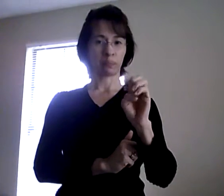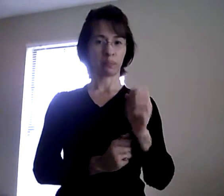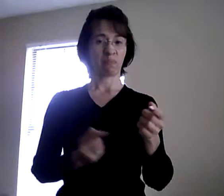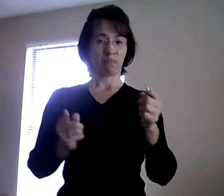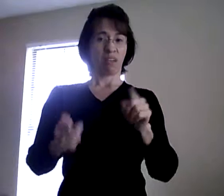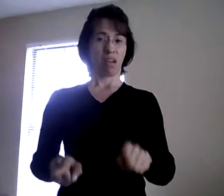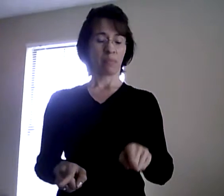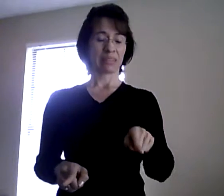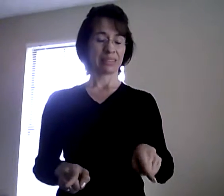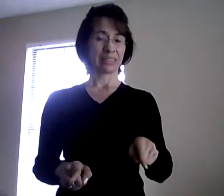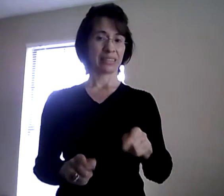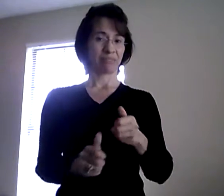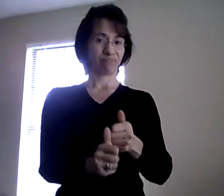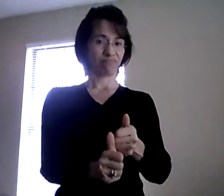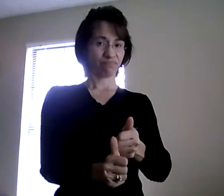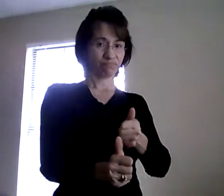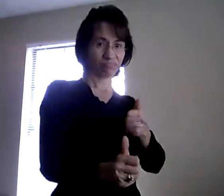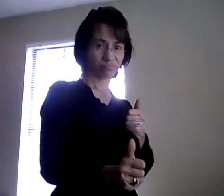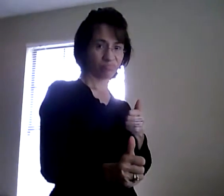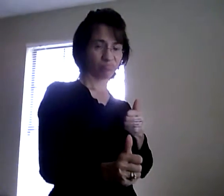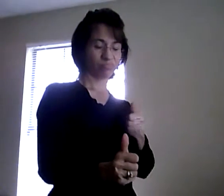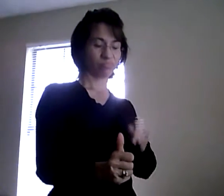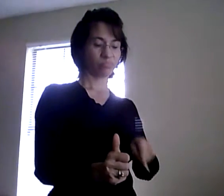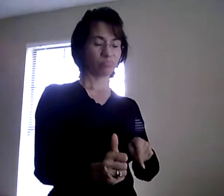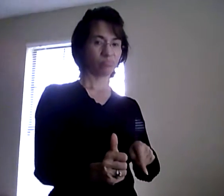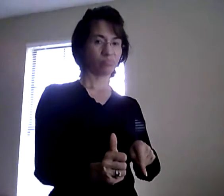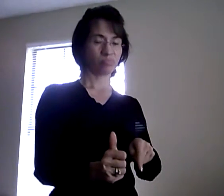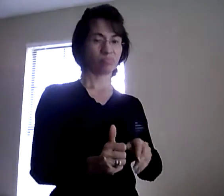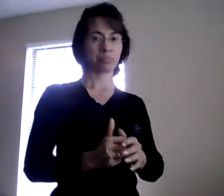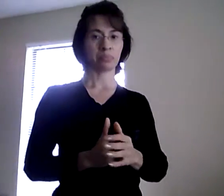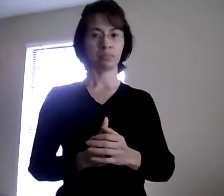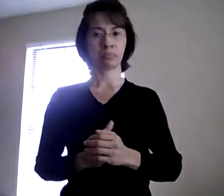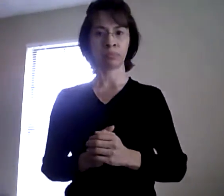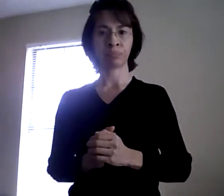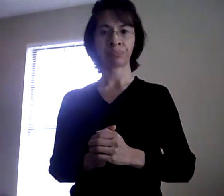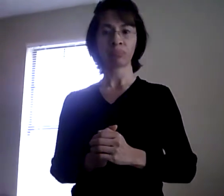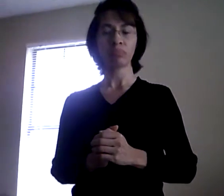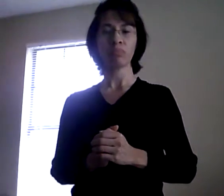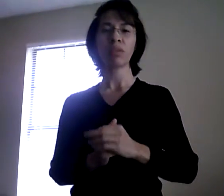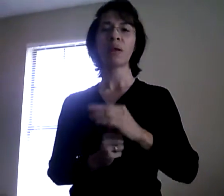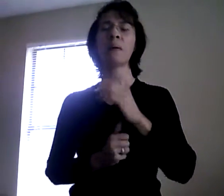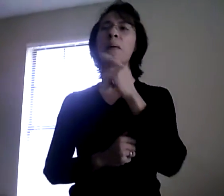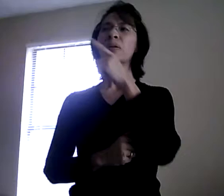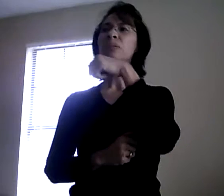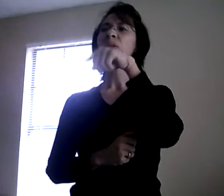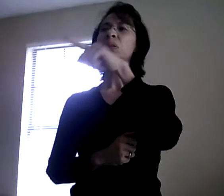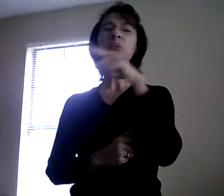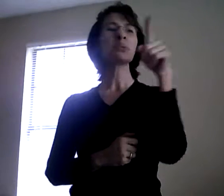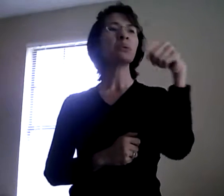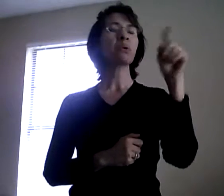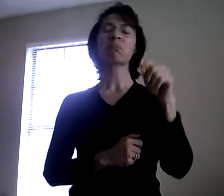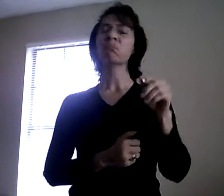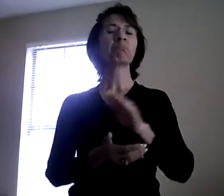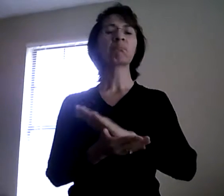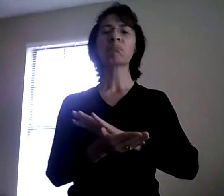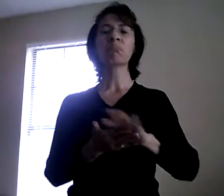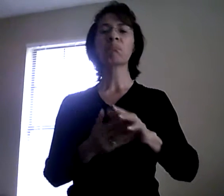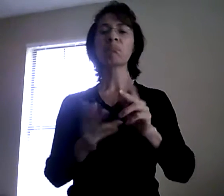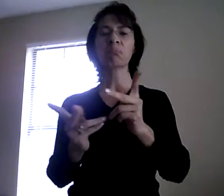stay out of that end. Um, but other than that, there's really not too much difference,